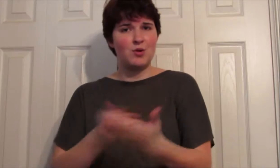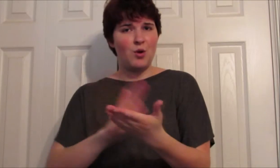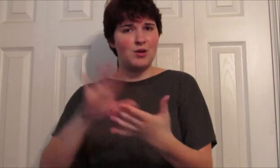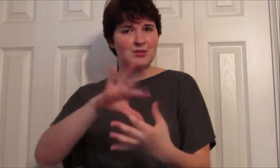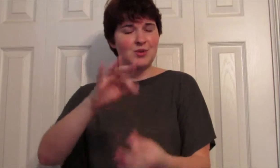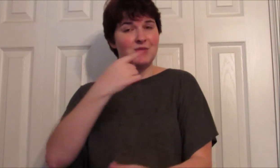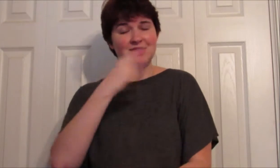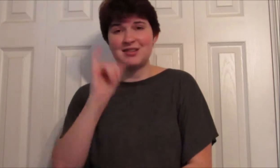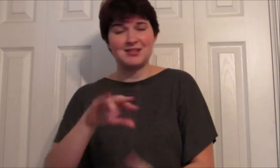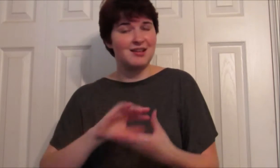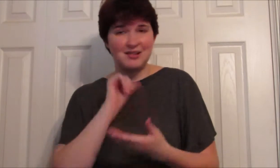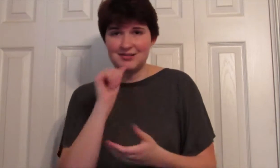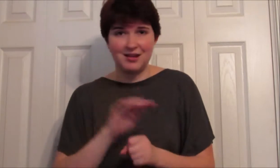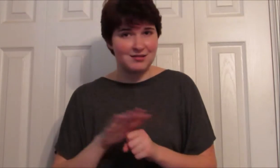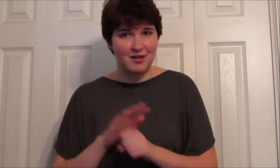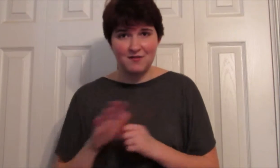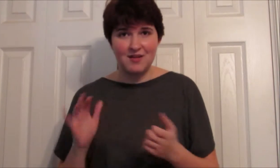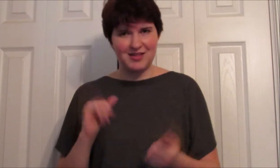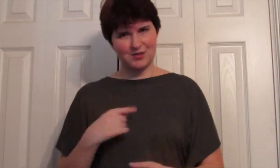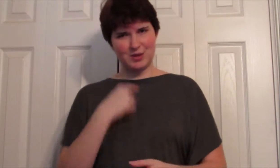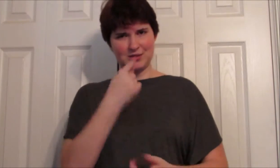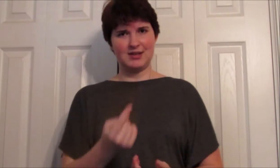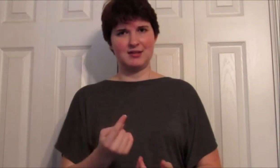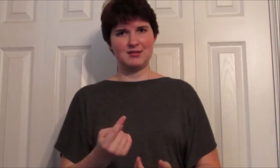enough. I know that for a lot of people,